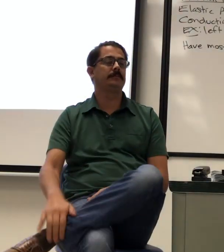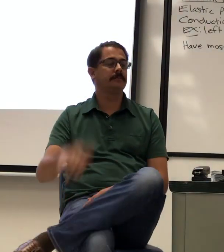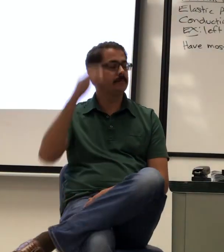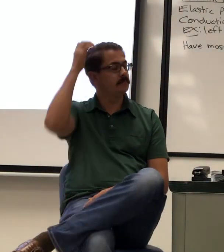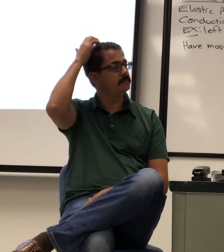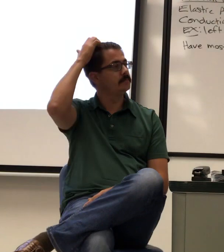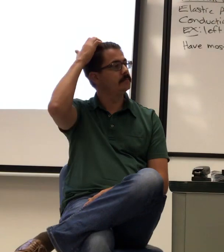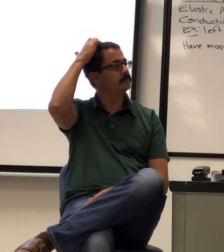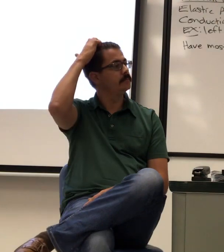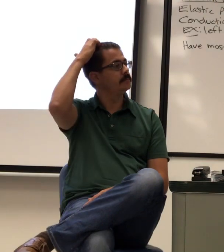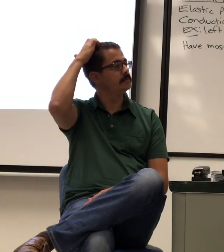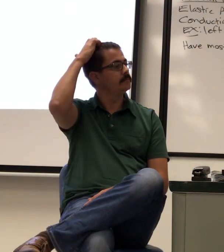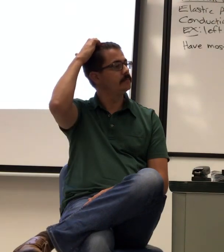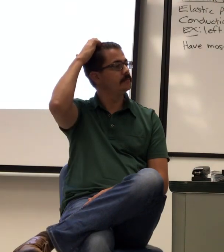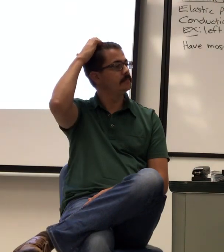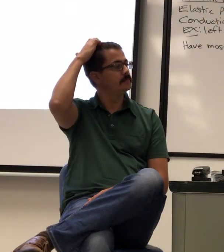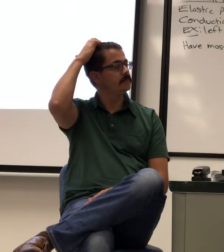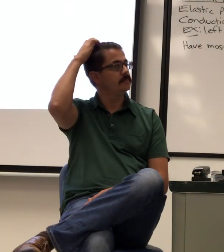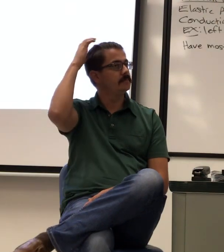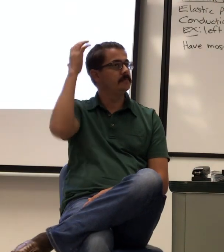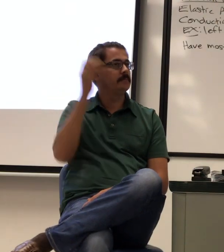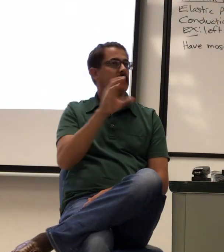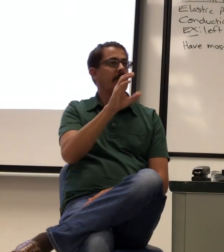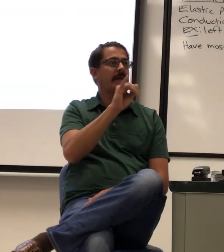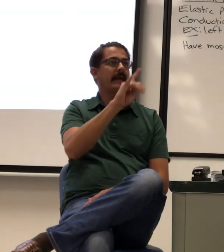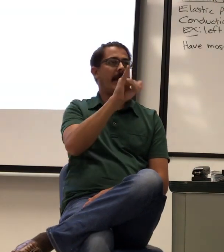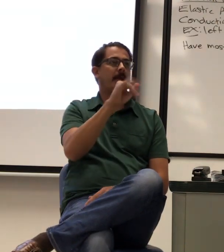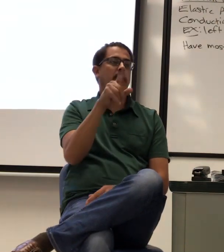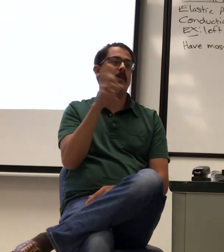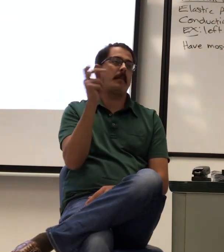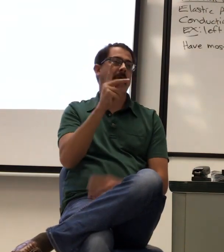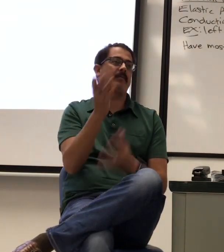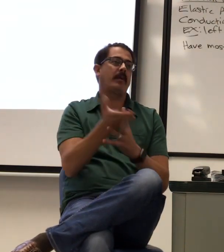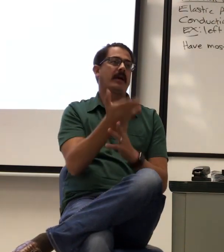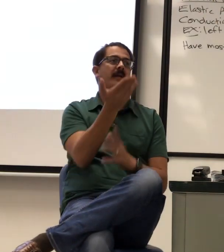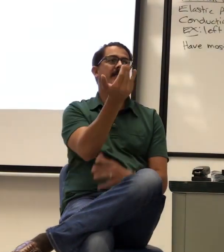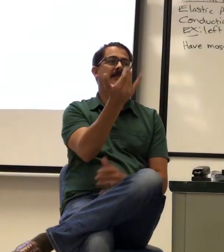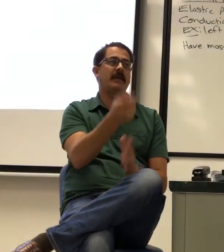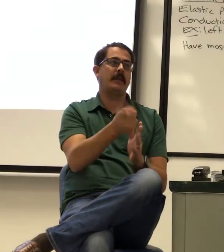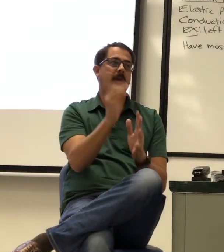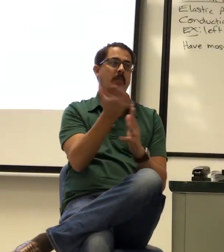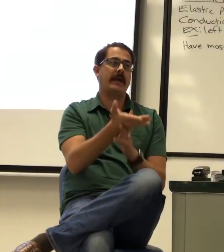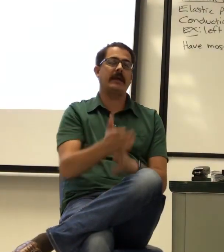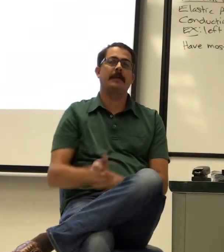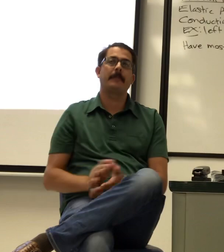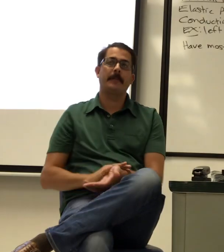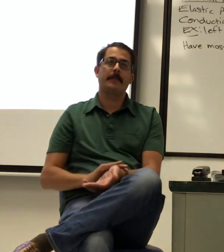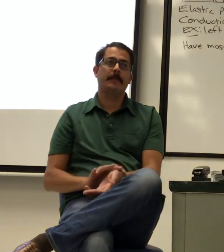Let's do capillaries when we get back from break. Go ahead and take a 15-minute break.